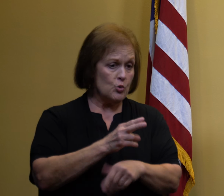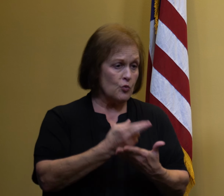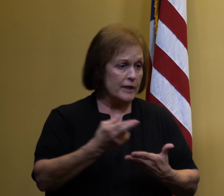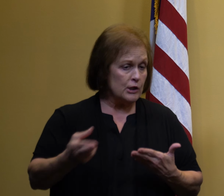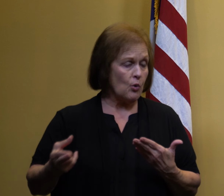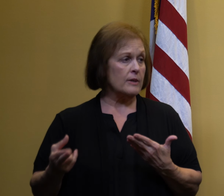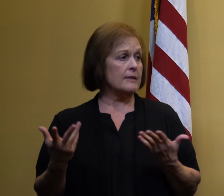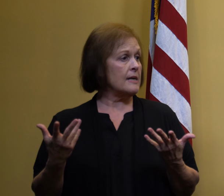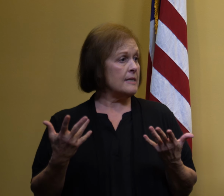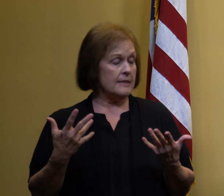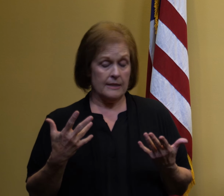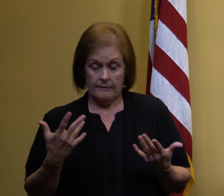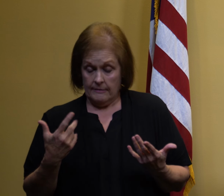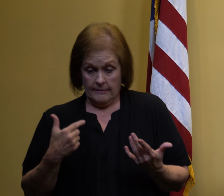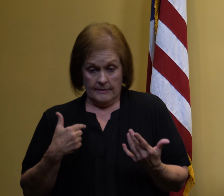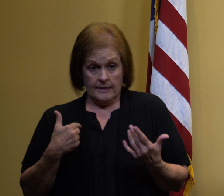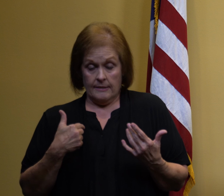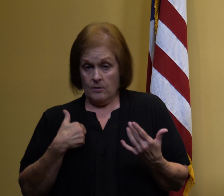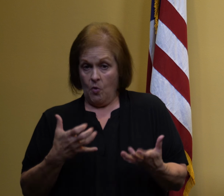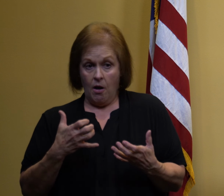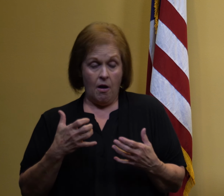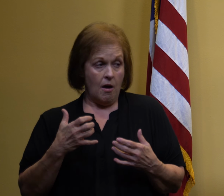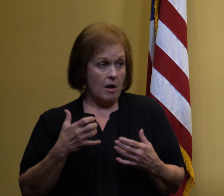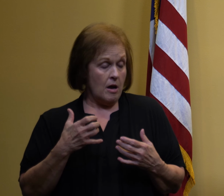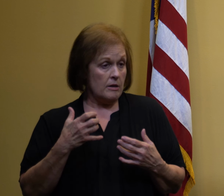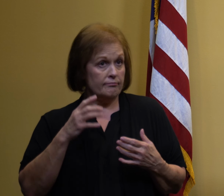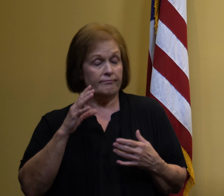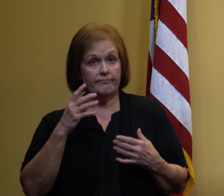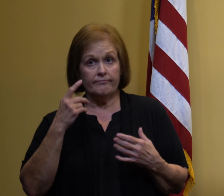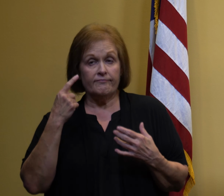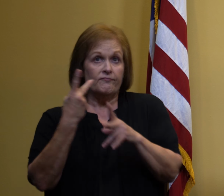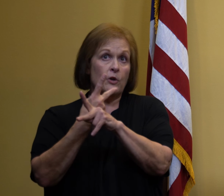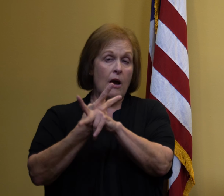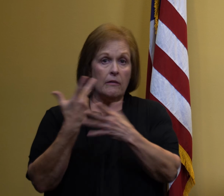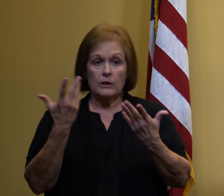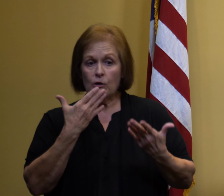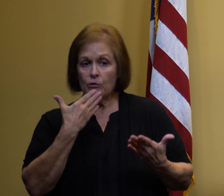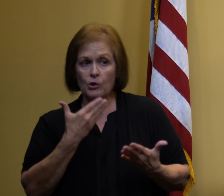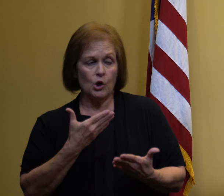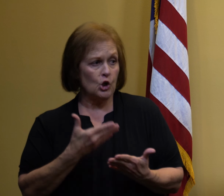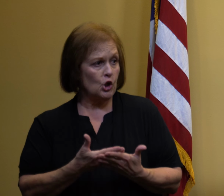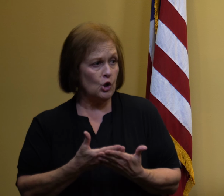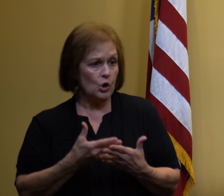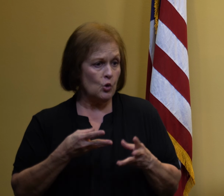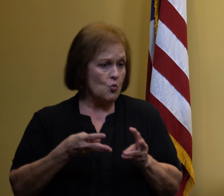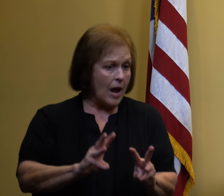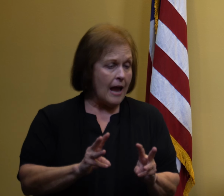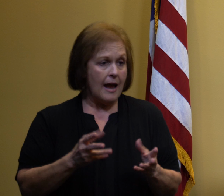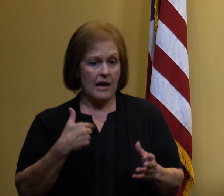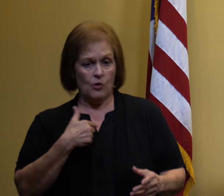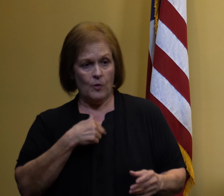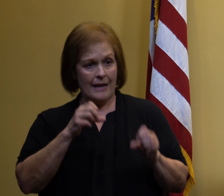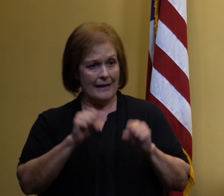forefront of creating programs that the judges can refer our young